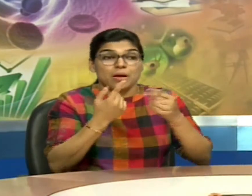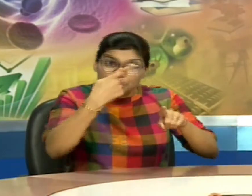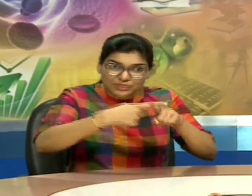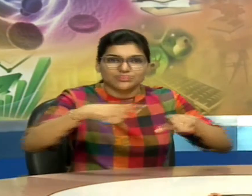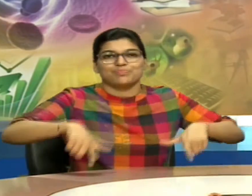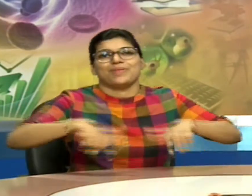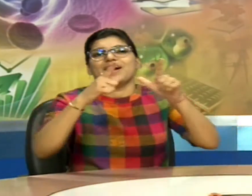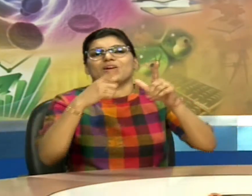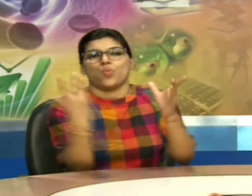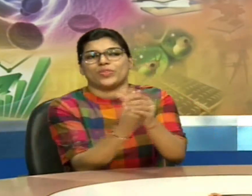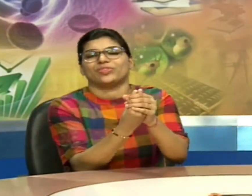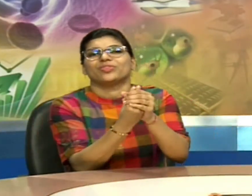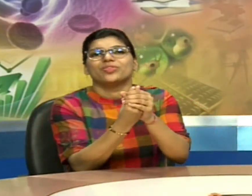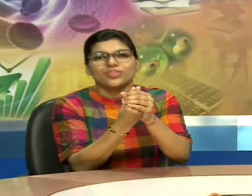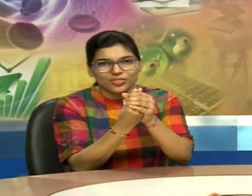protect them and take care of them,